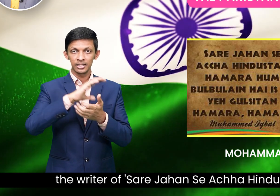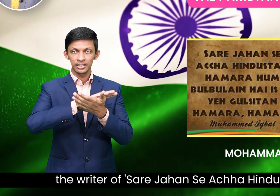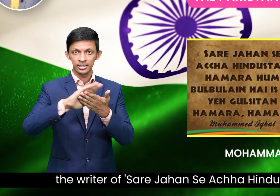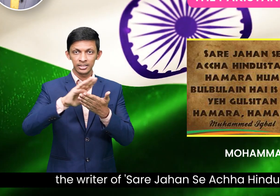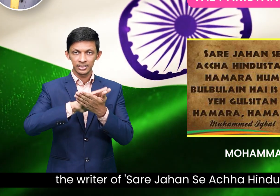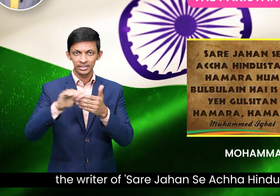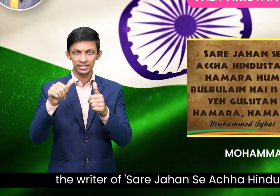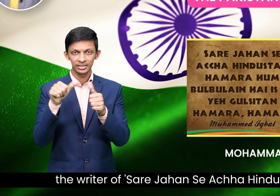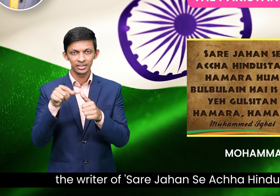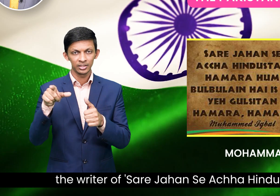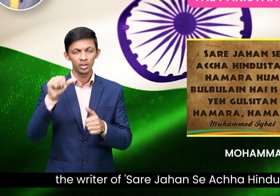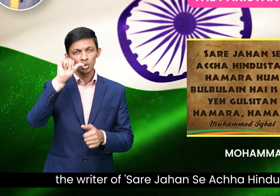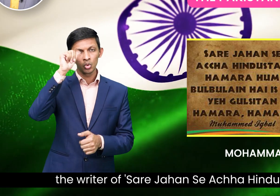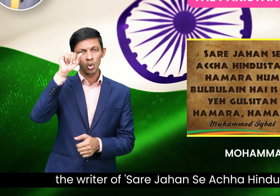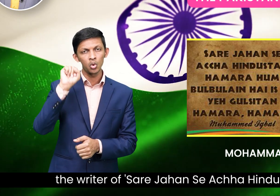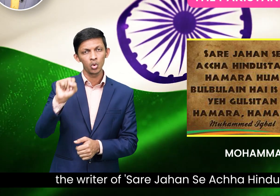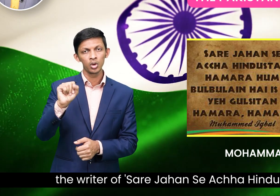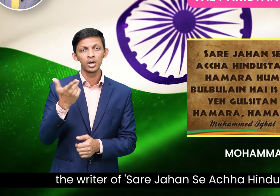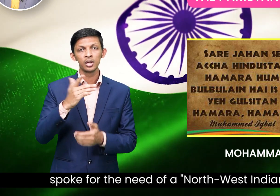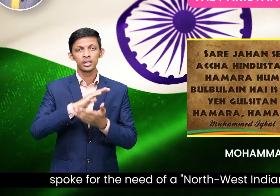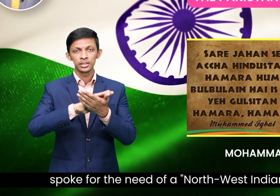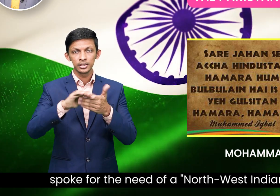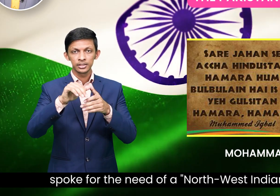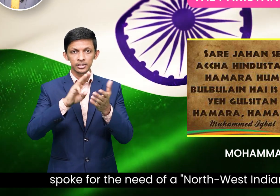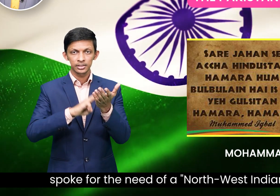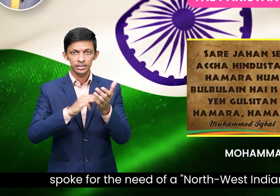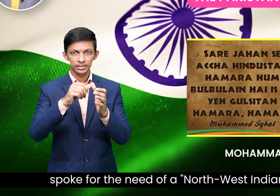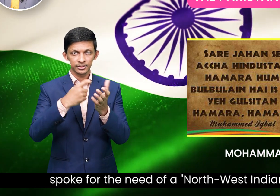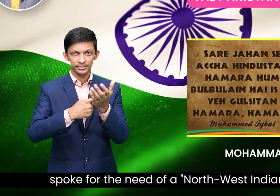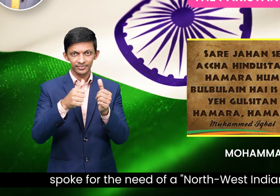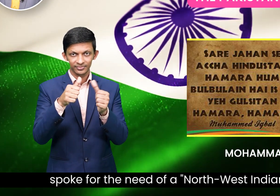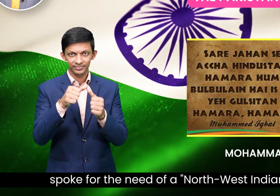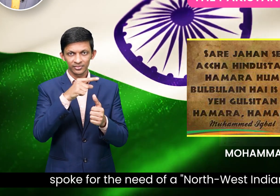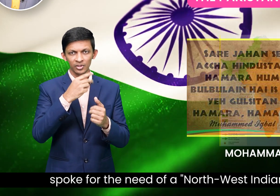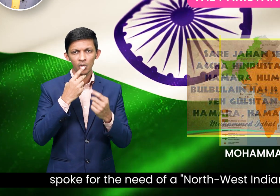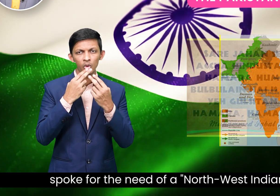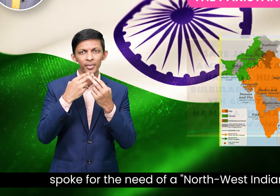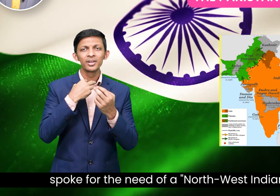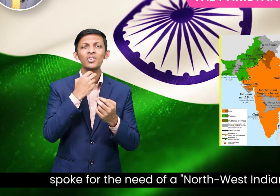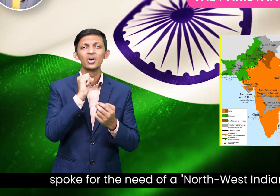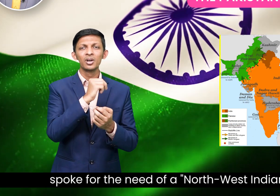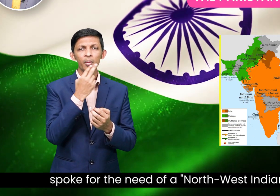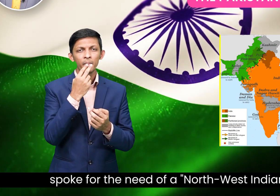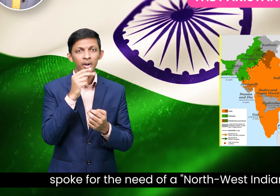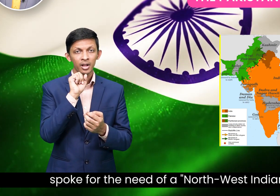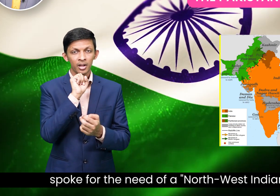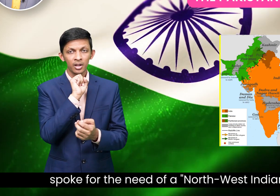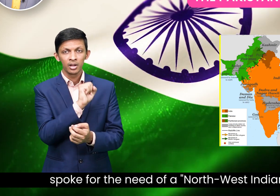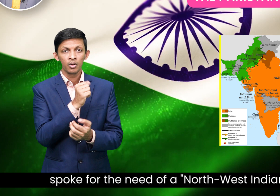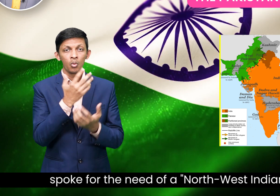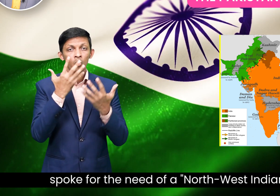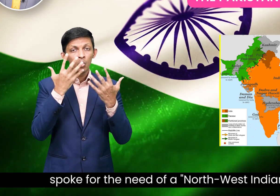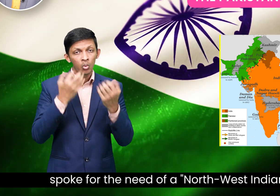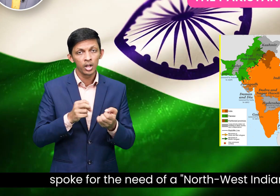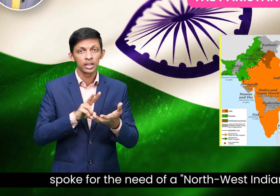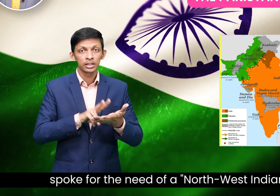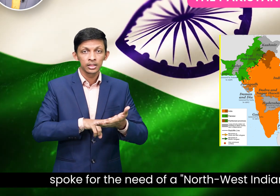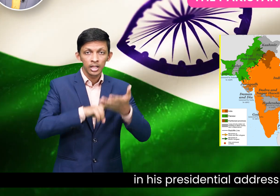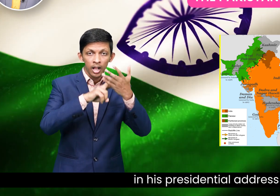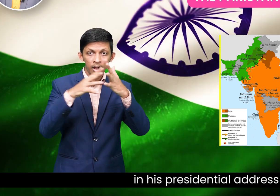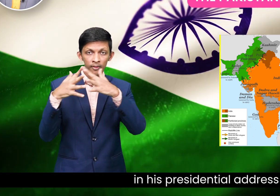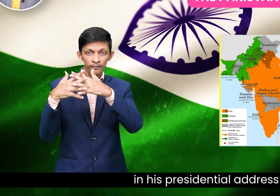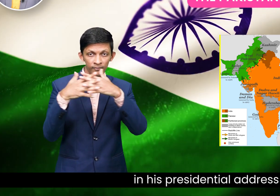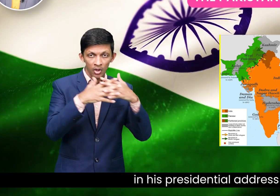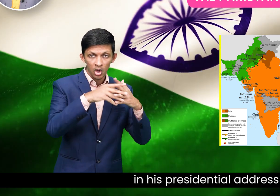Achha Hindustan Hamara, spoke for the need of a Northwest Indian Muslim